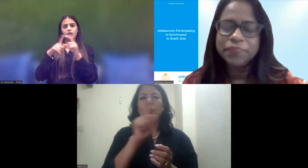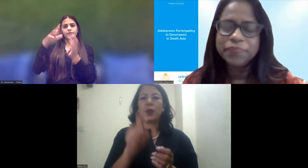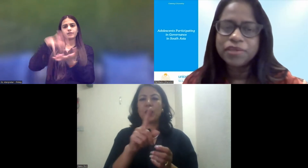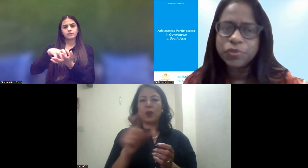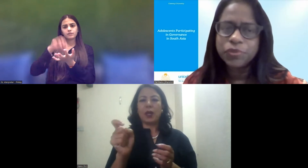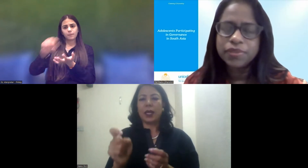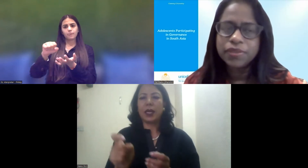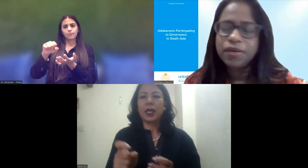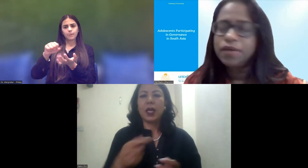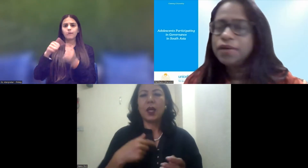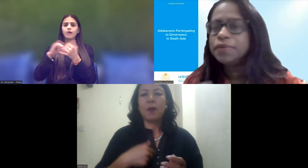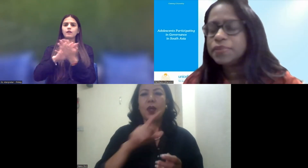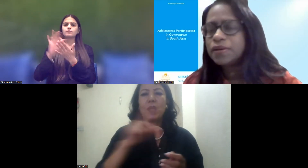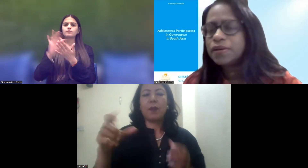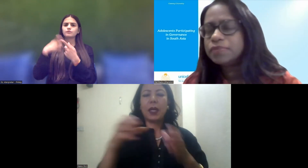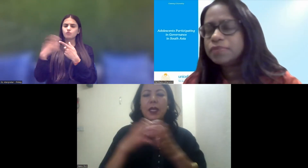Ashok,